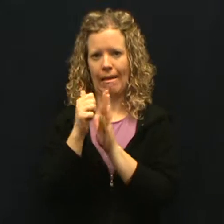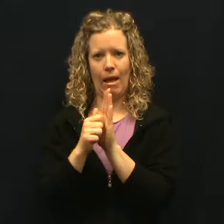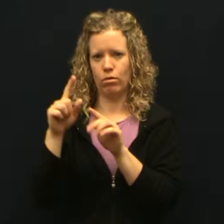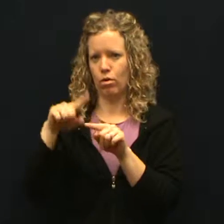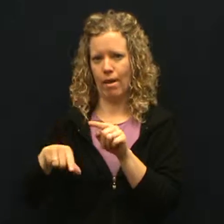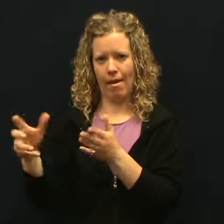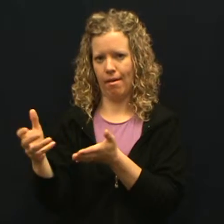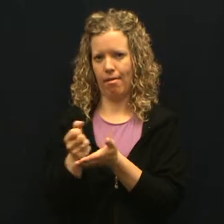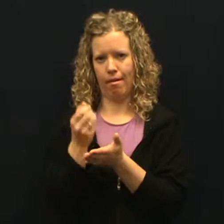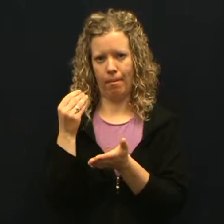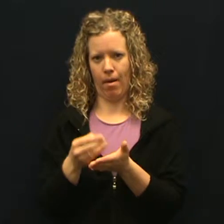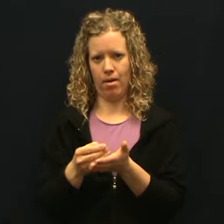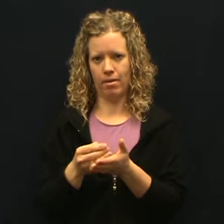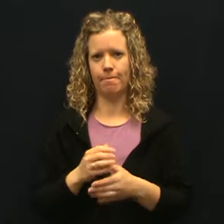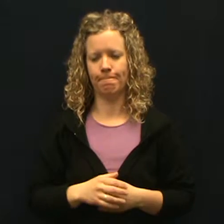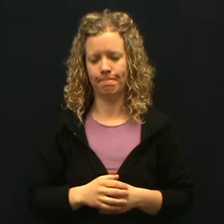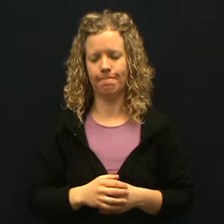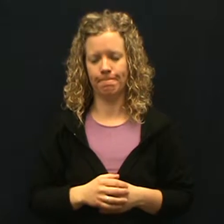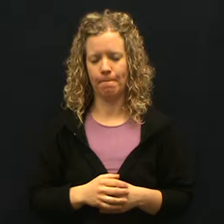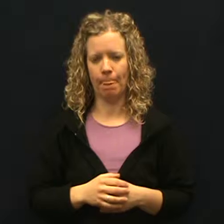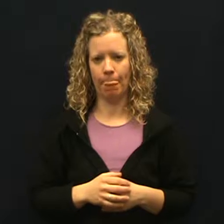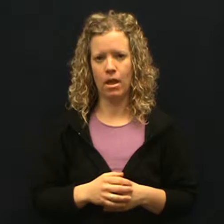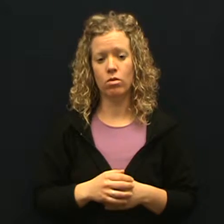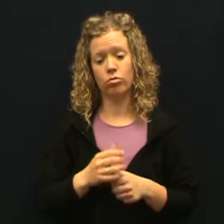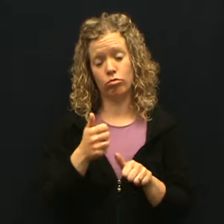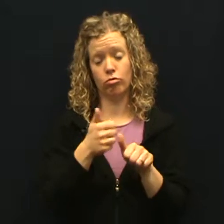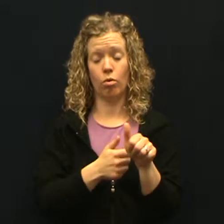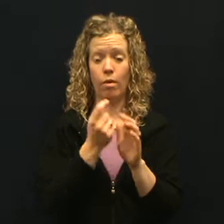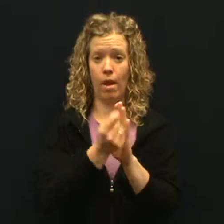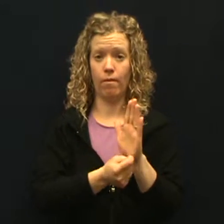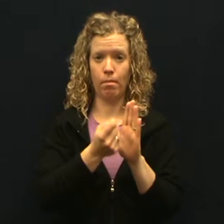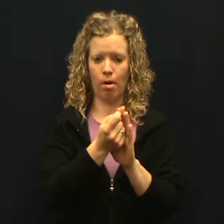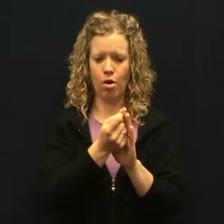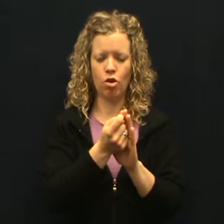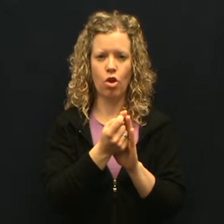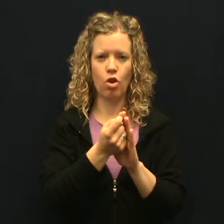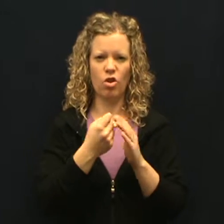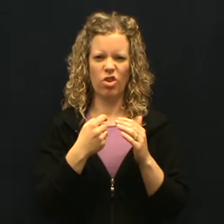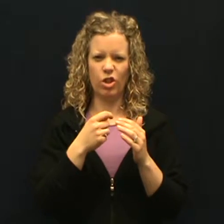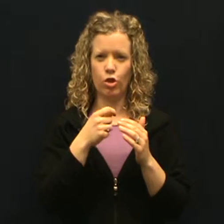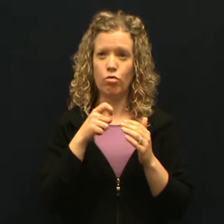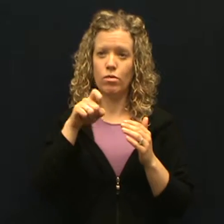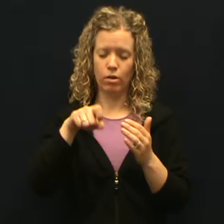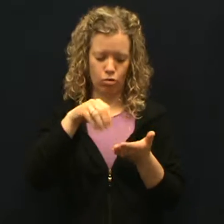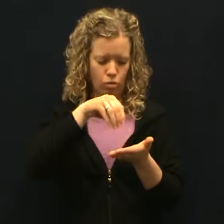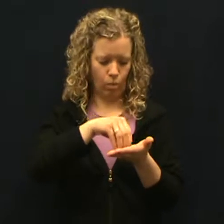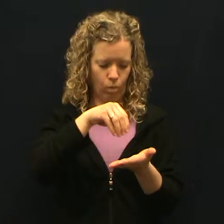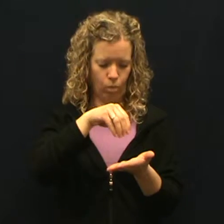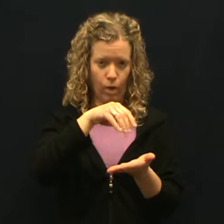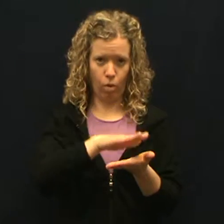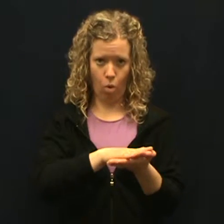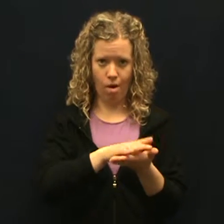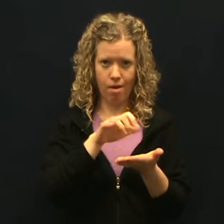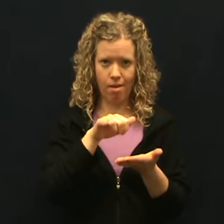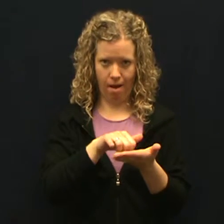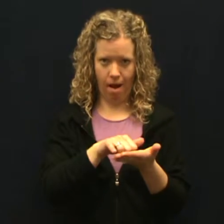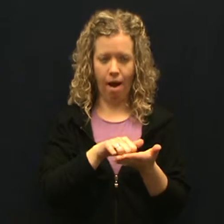we will create an entry to that allowance for uncollectible accounts and our bad debt